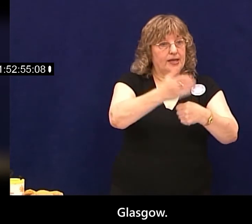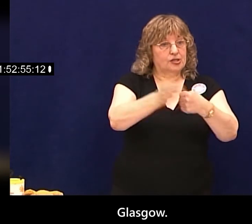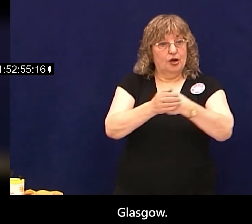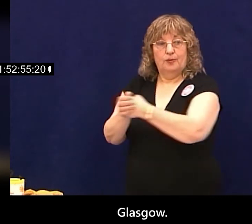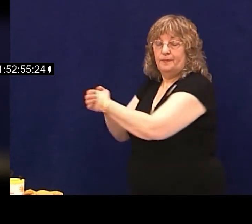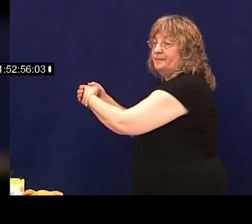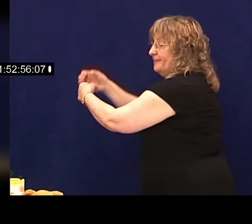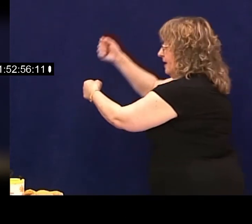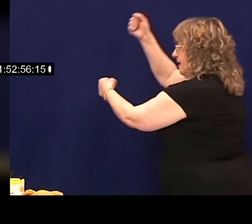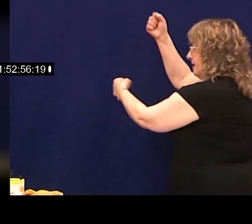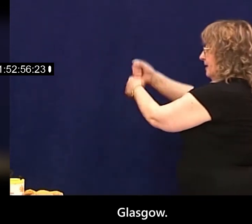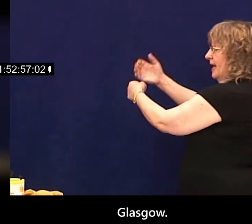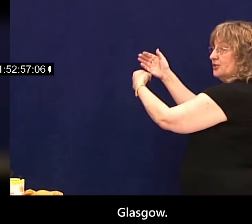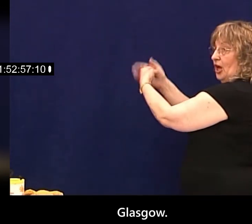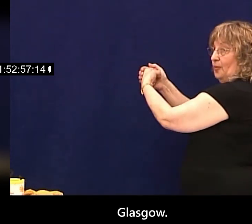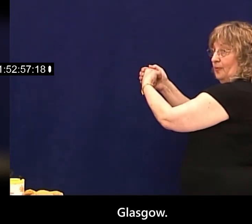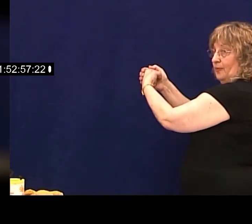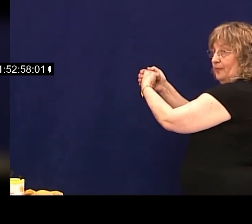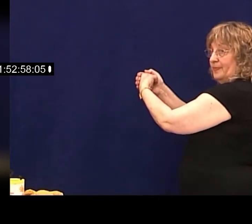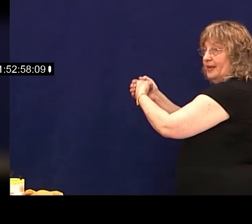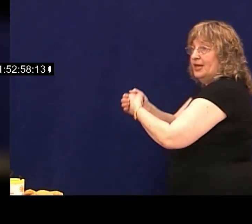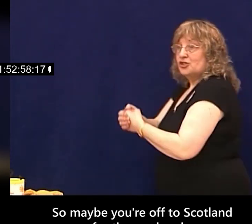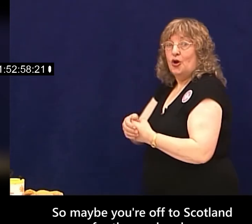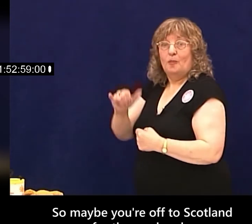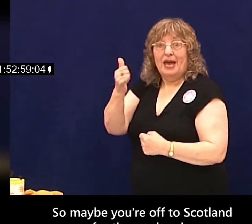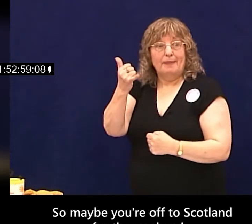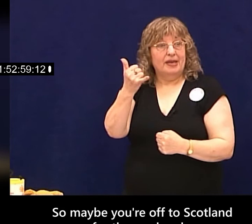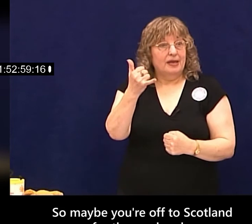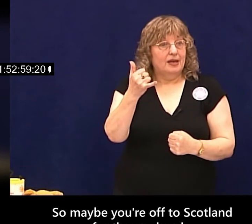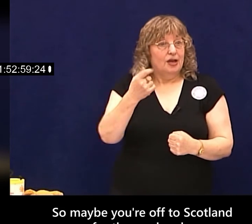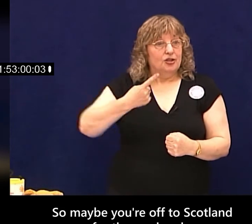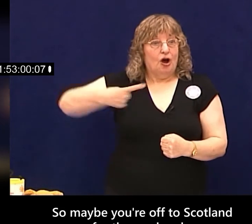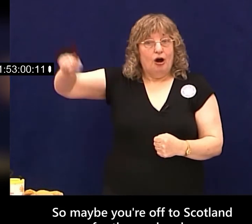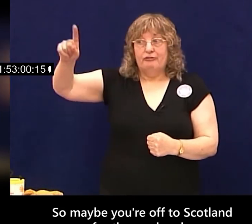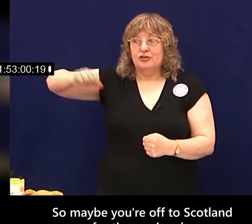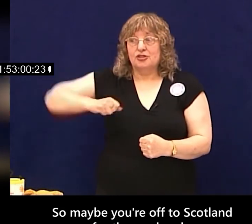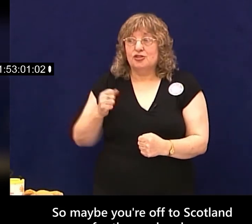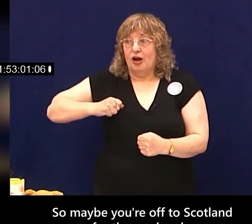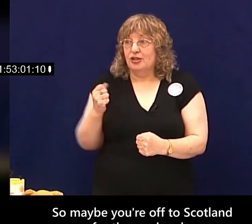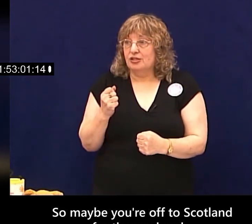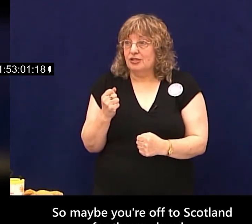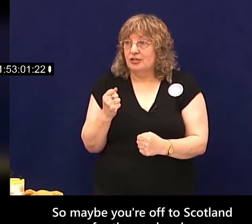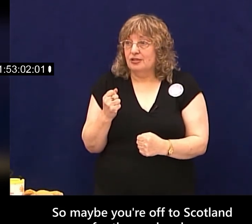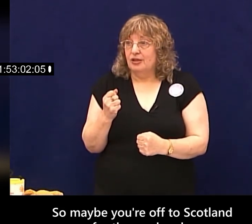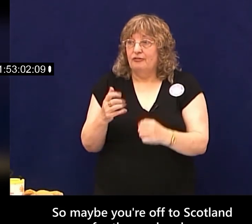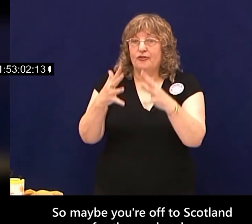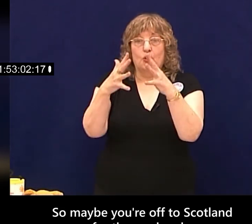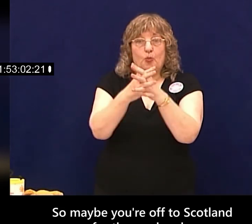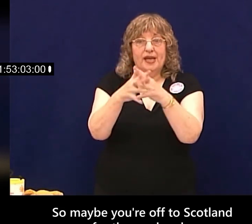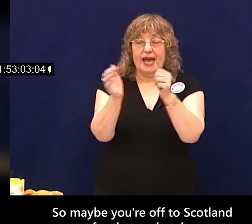Glasgow. Glasgow. So maybe you're off to Scotland for the